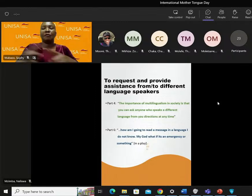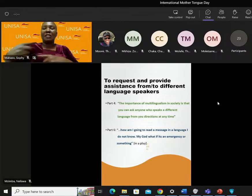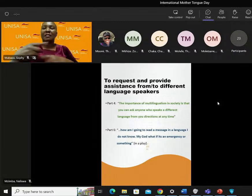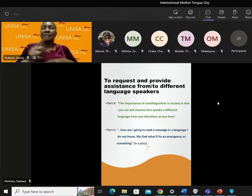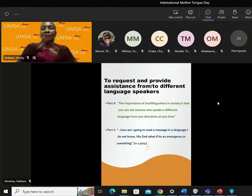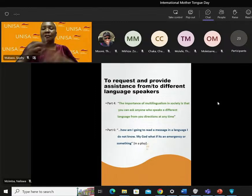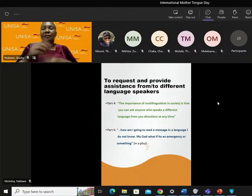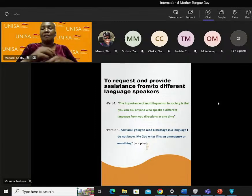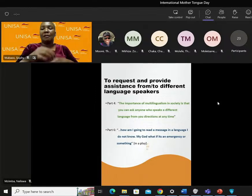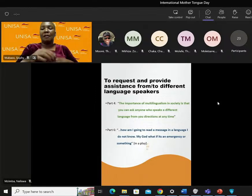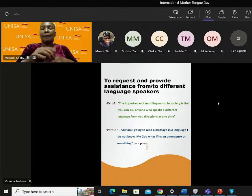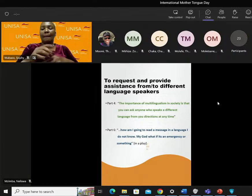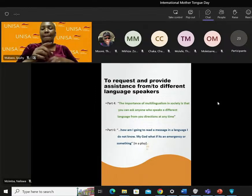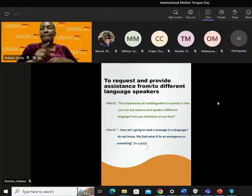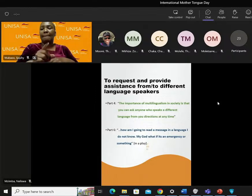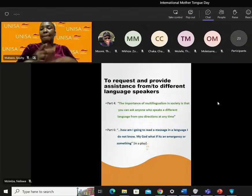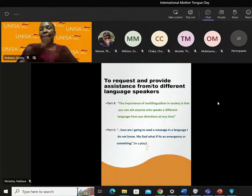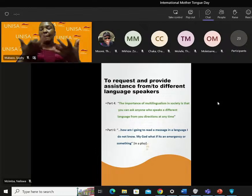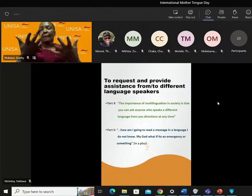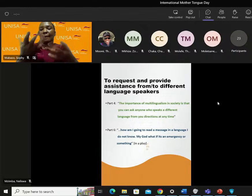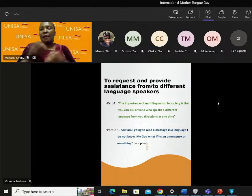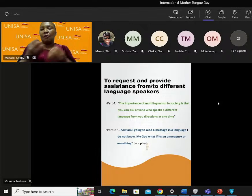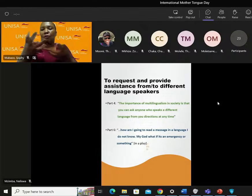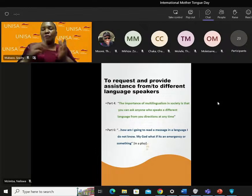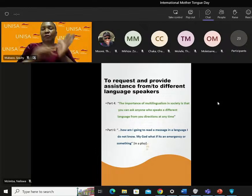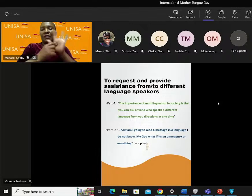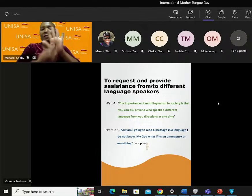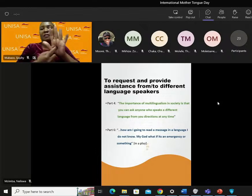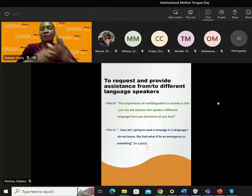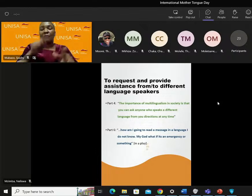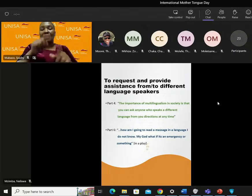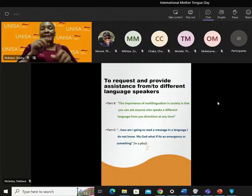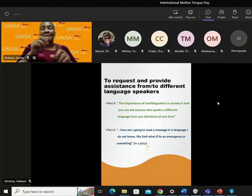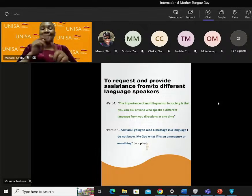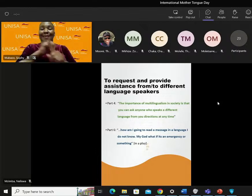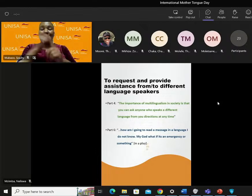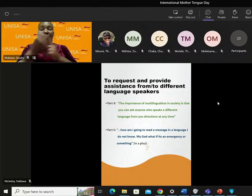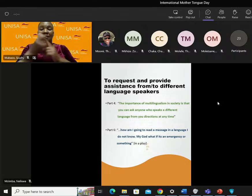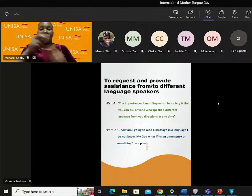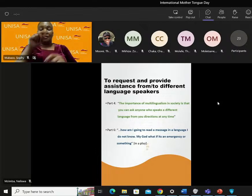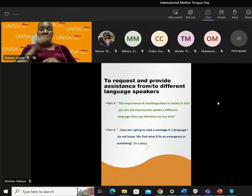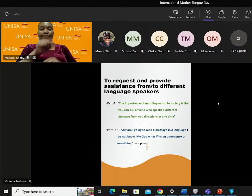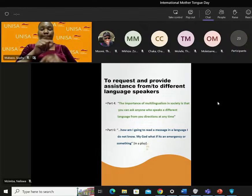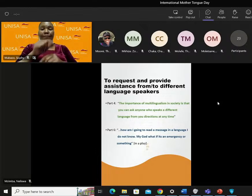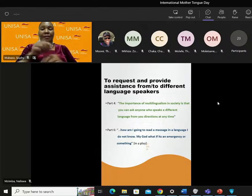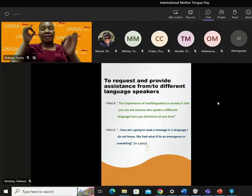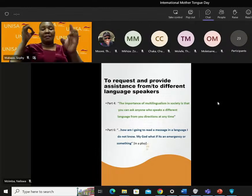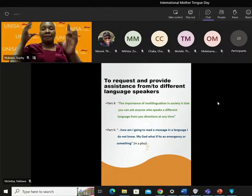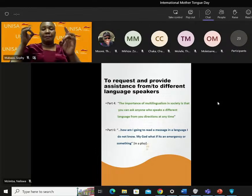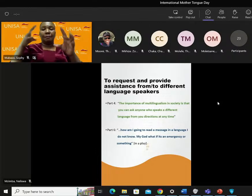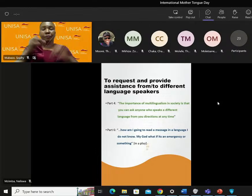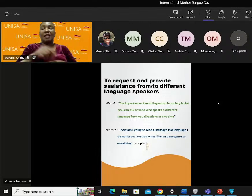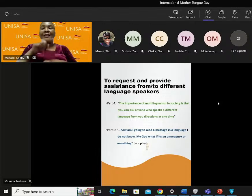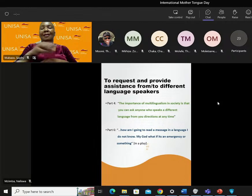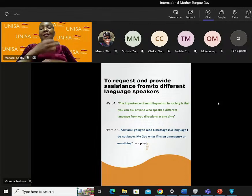So there were a lot of examples of that nature in the data. They